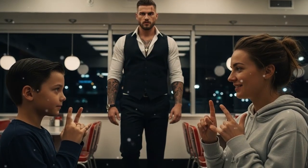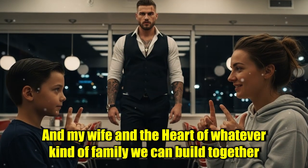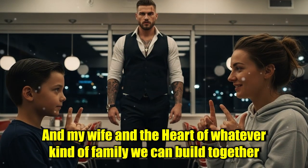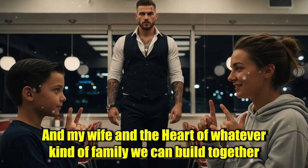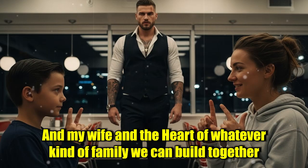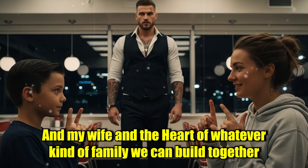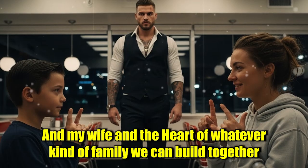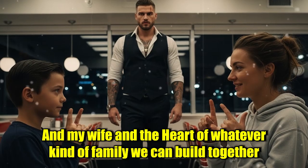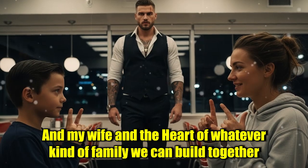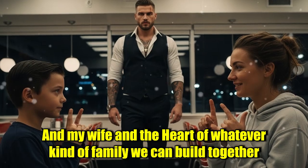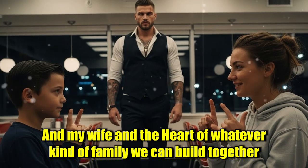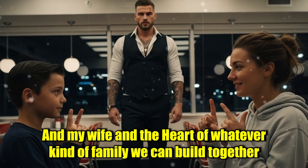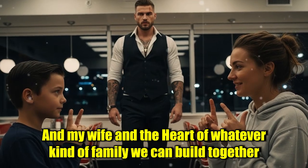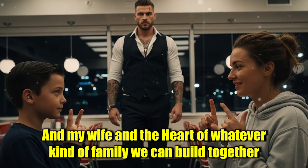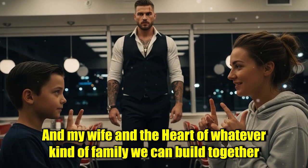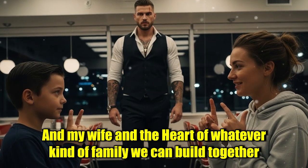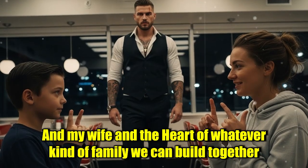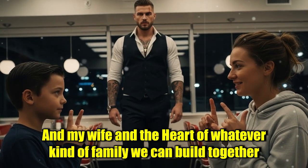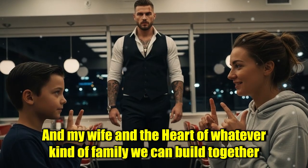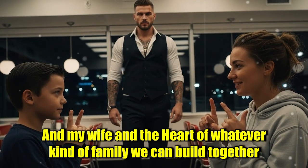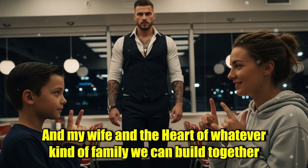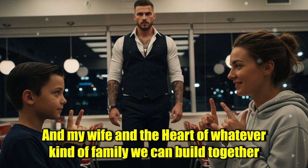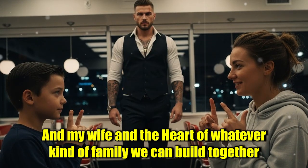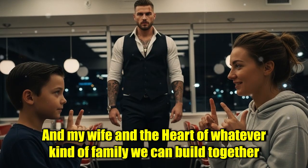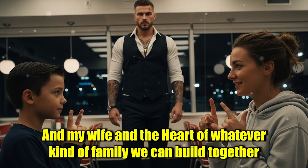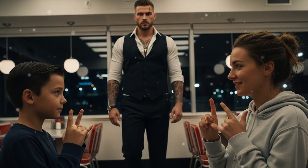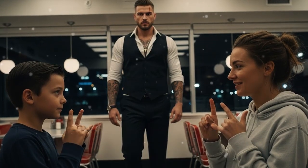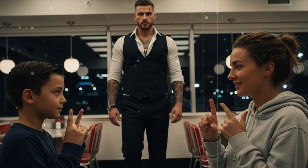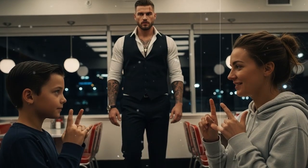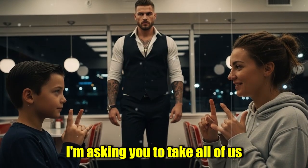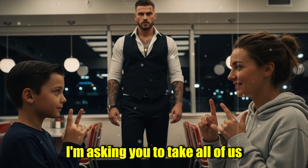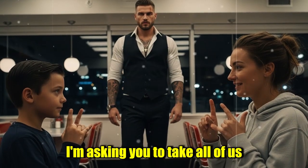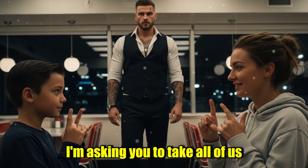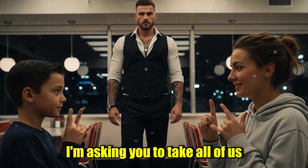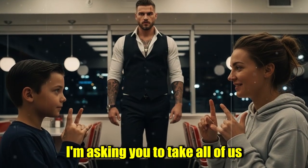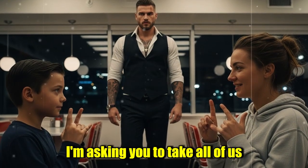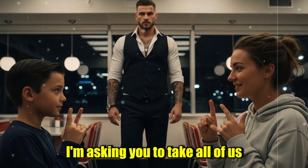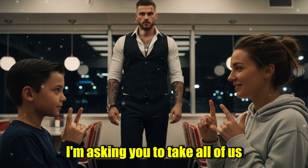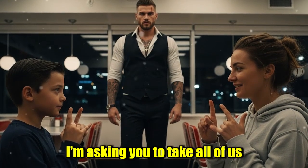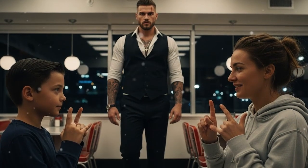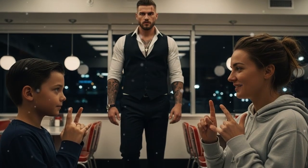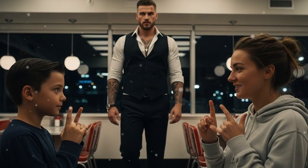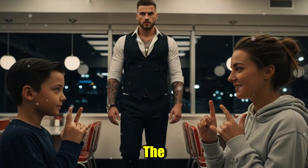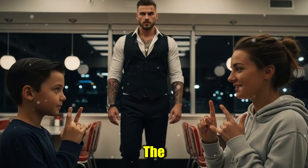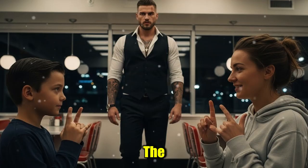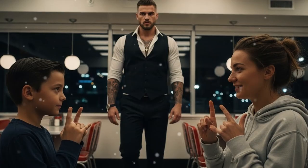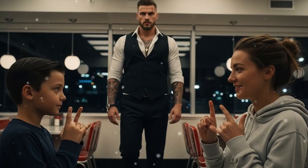and my wife and the heart of whatever kind of family we can build together. I'm asking you to take all of us, the good,